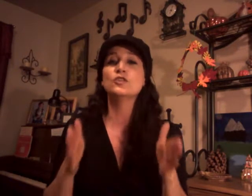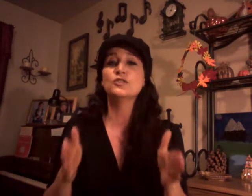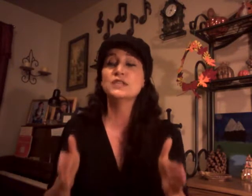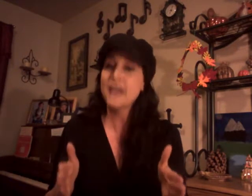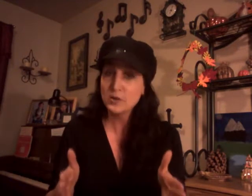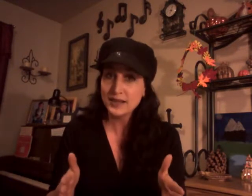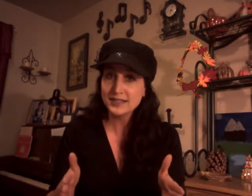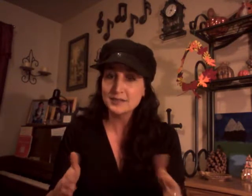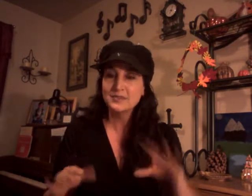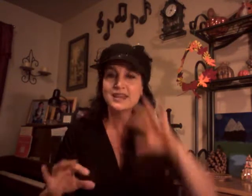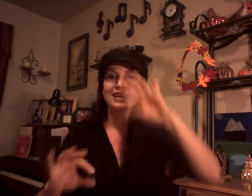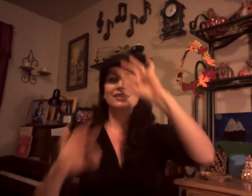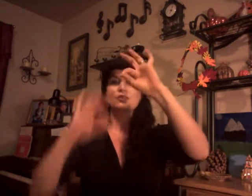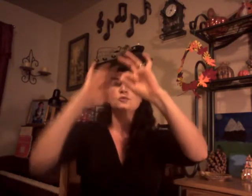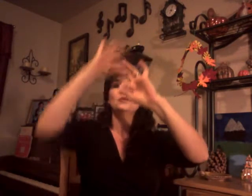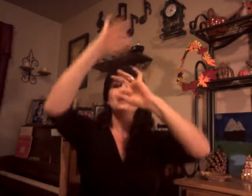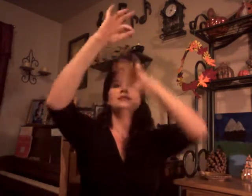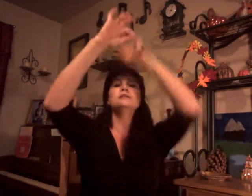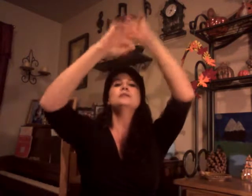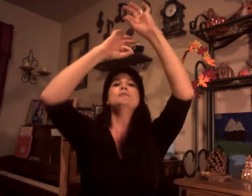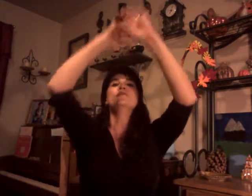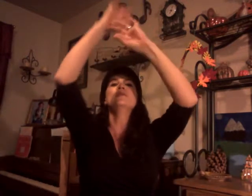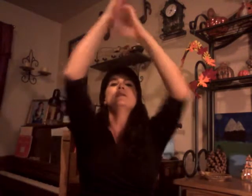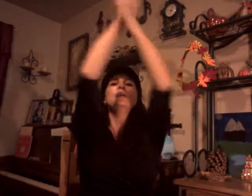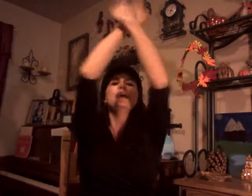sinners. Now ransom. The ransom from